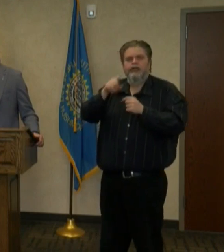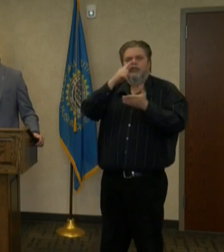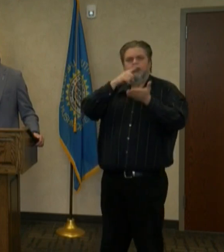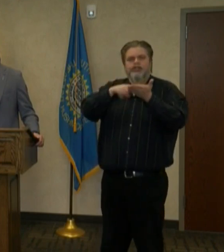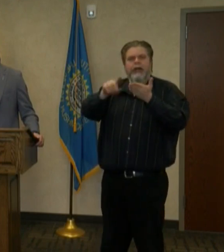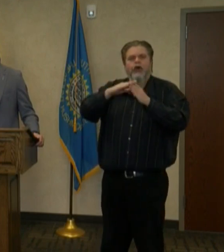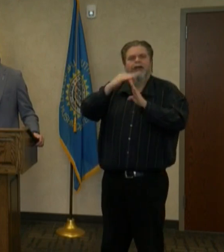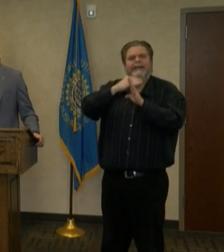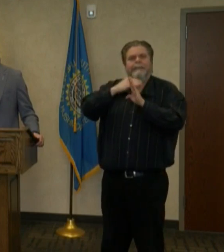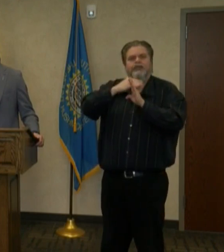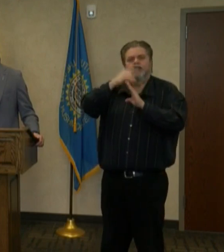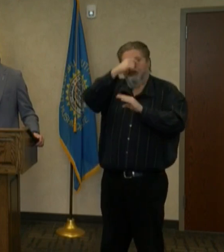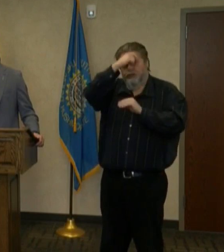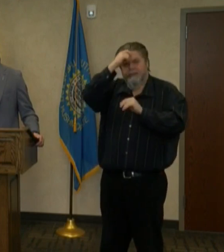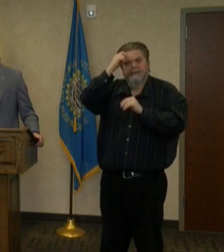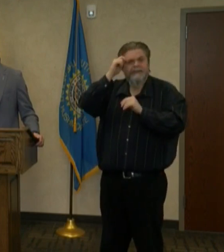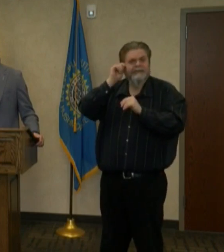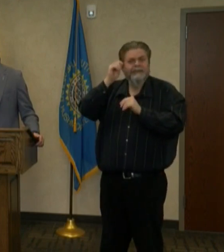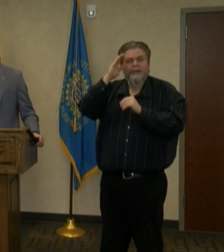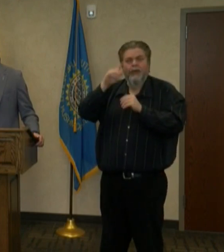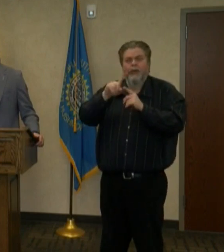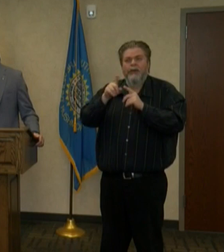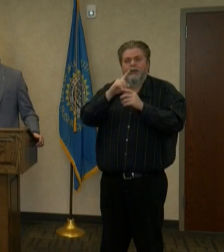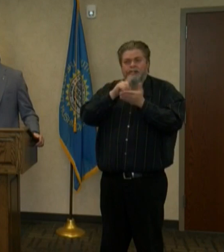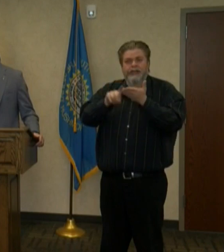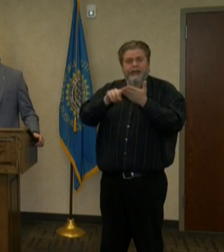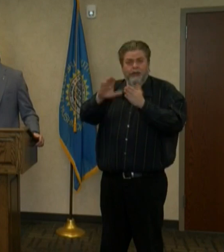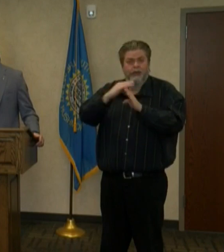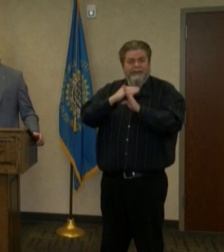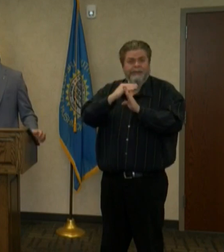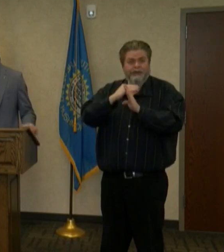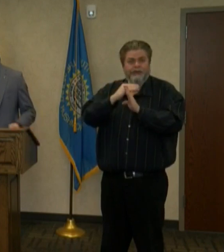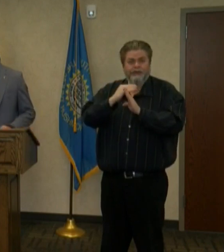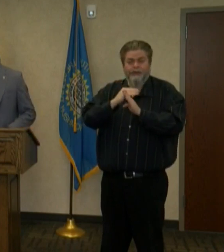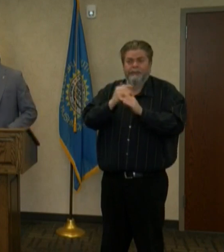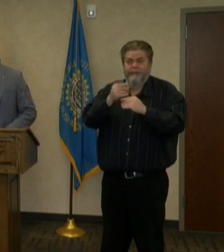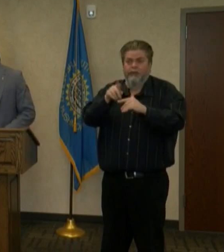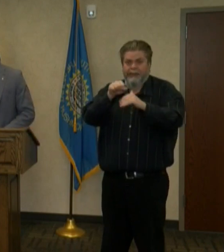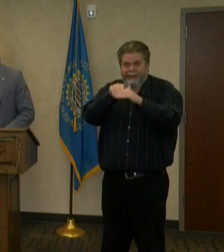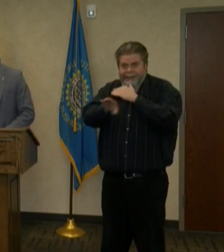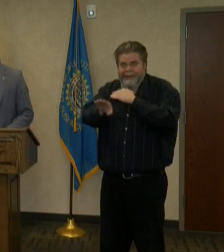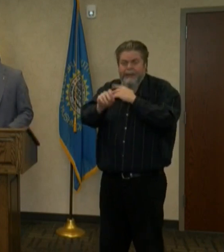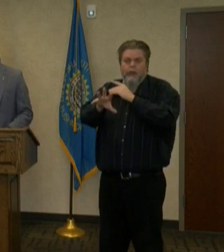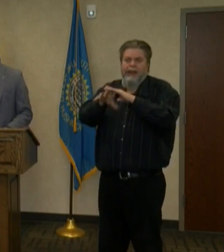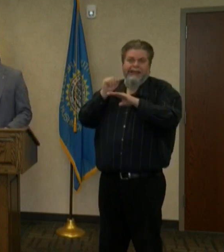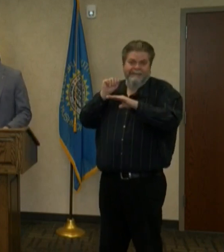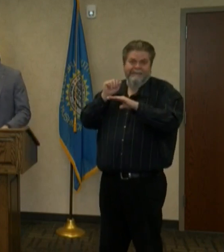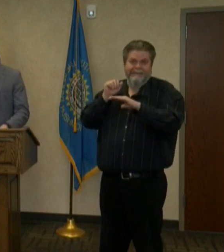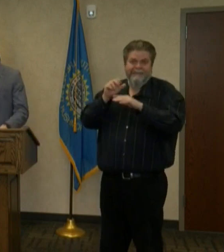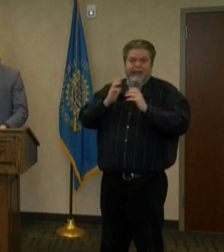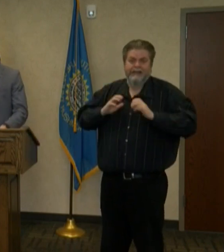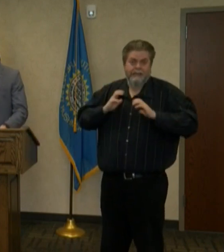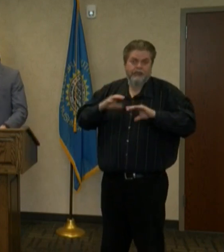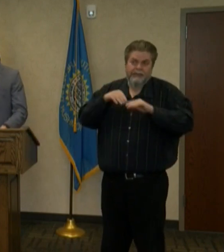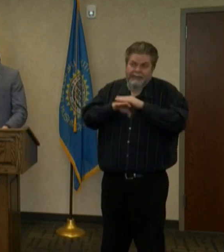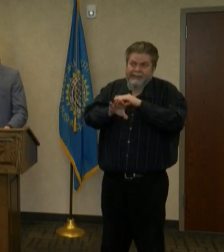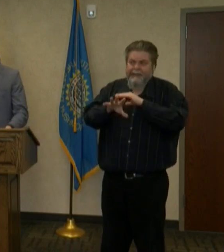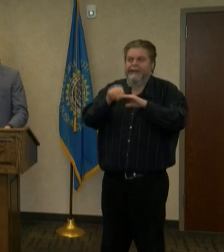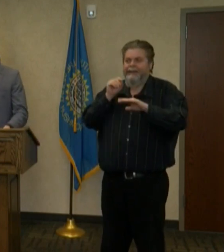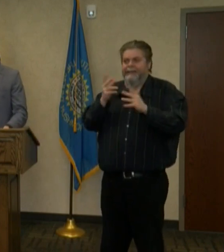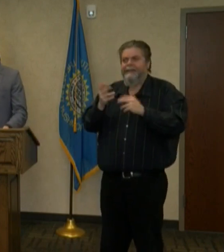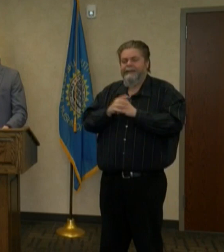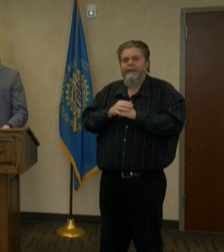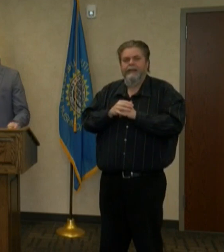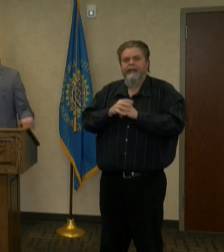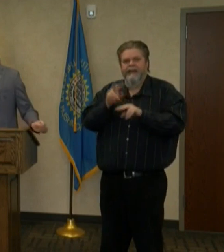for all employees when they come to a business, when they leave a business, when visitors come and leave a business.